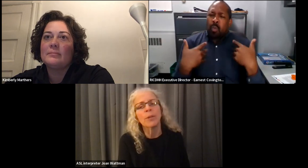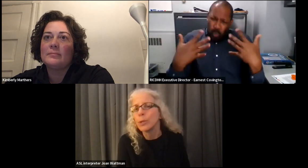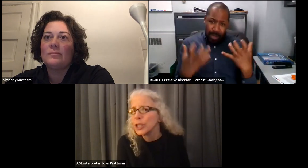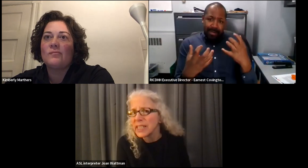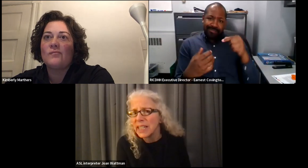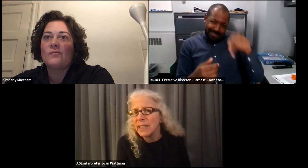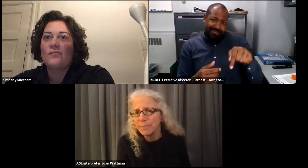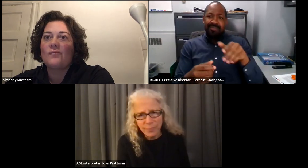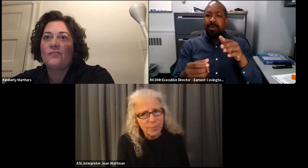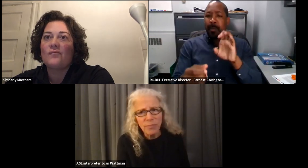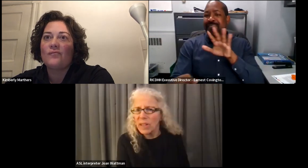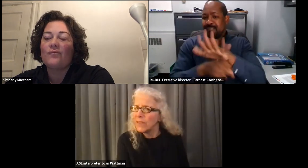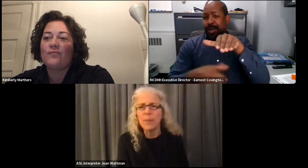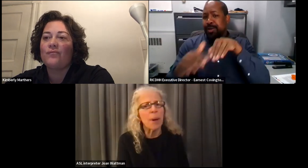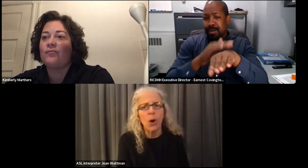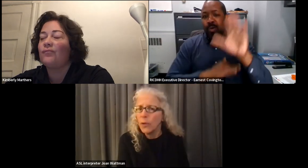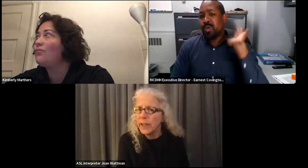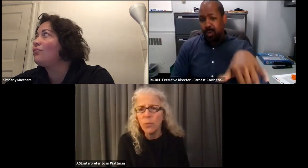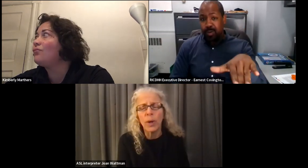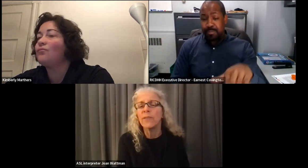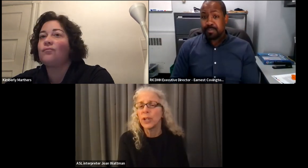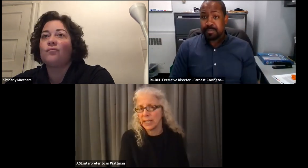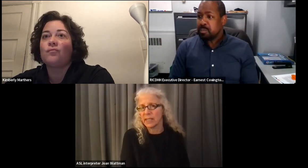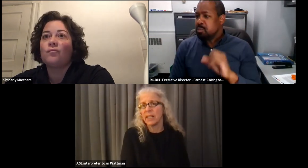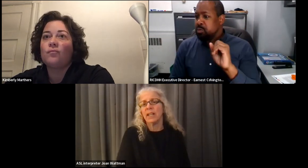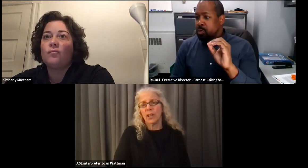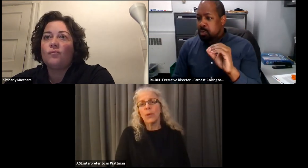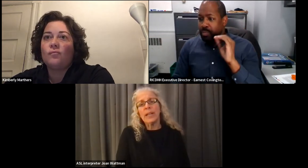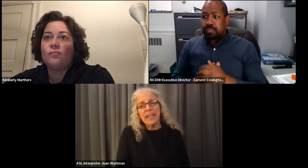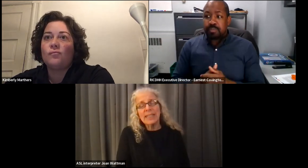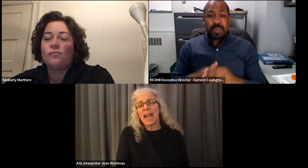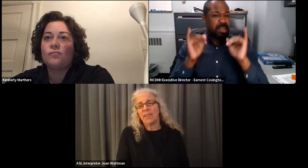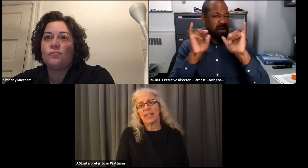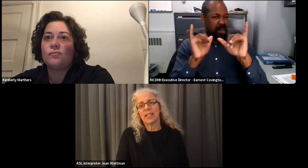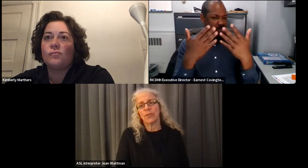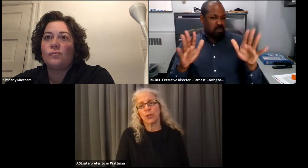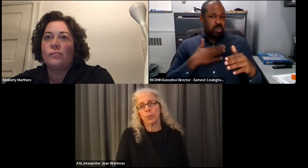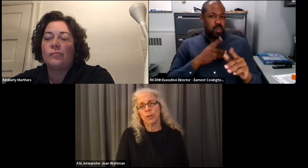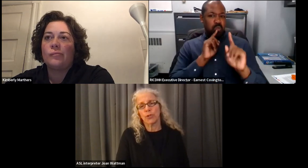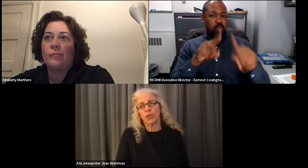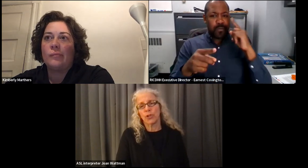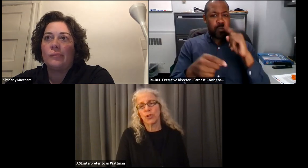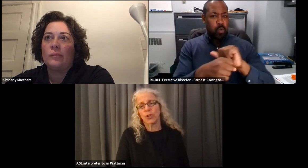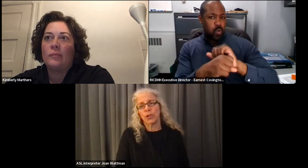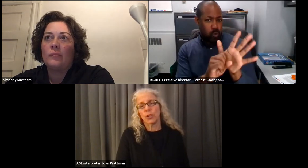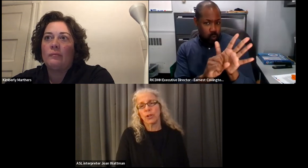if there's an emergency, if it's about COVID, whatever it is, that we need to have access for